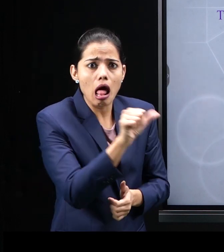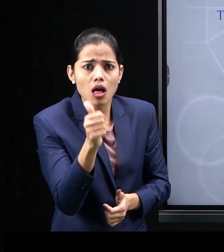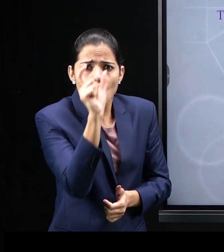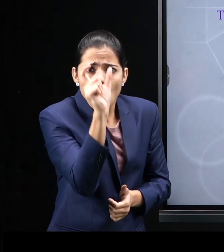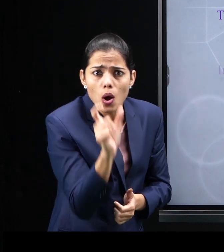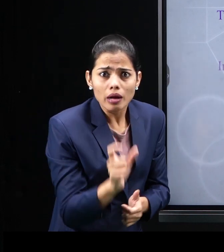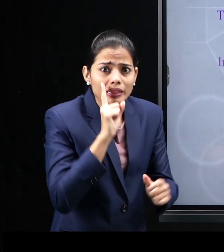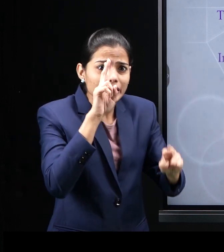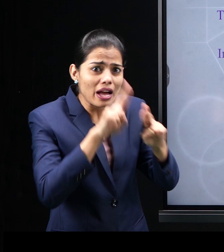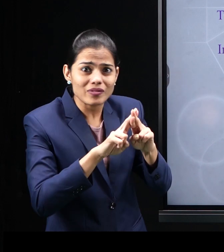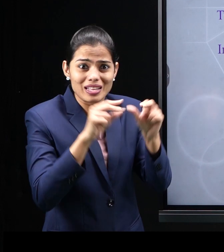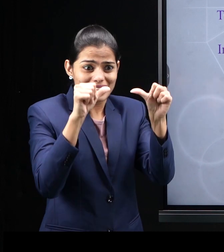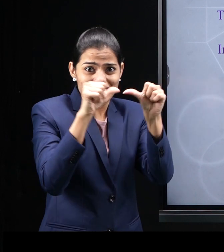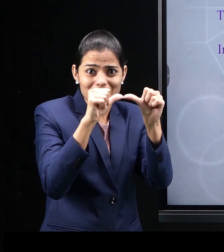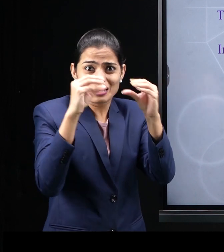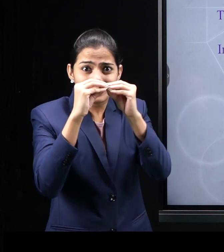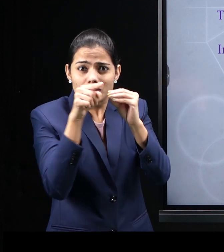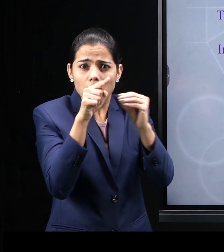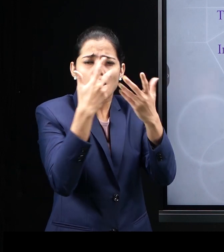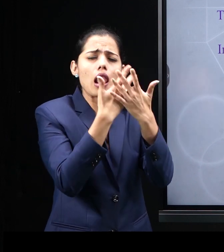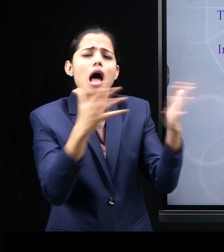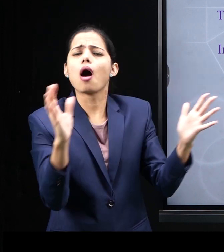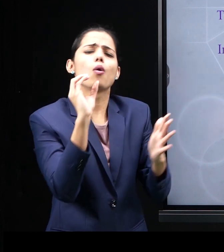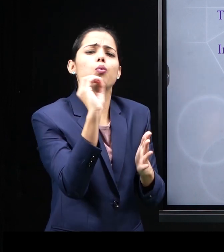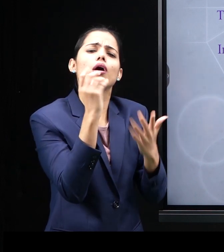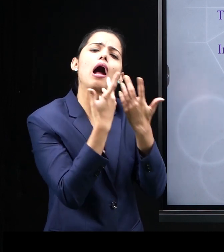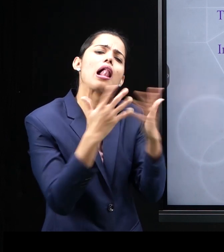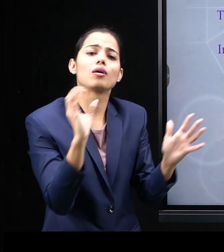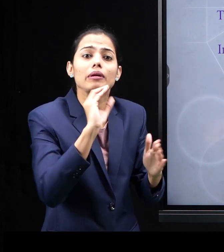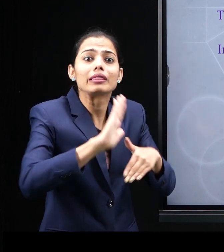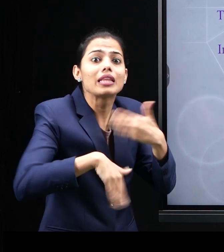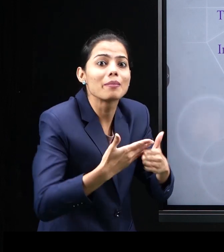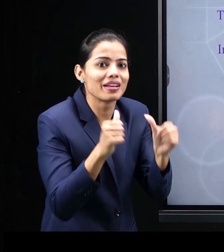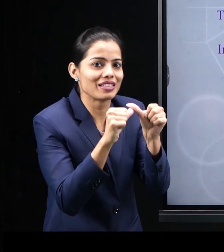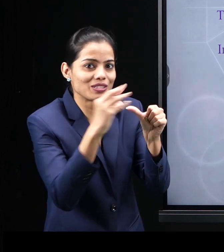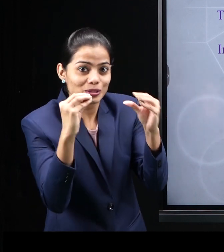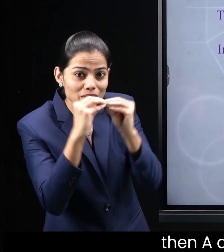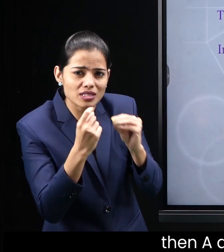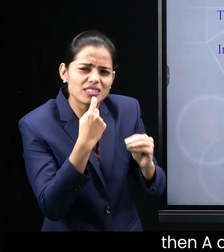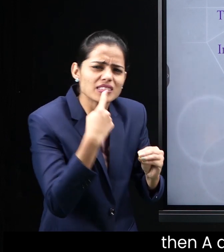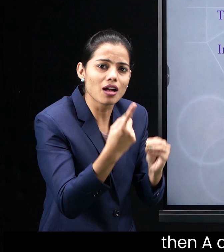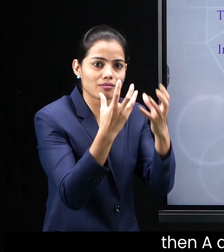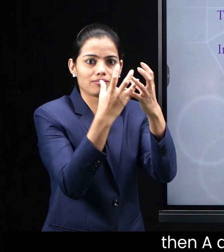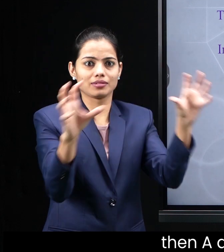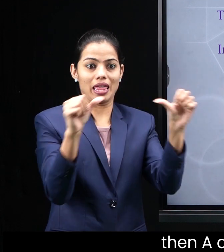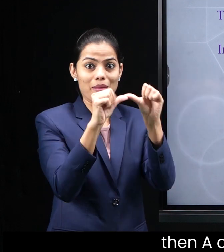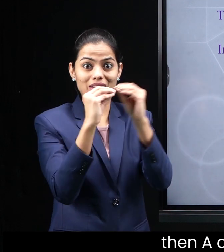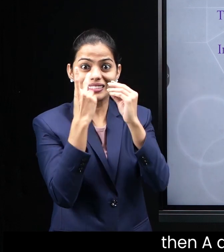In other words, if A intersection B is equal to empty set, then A and B are said to